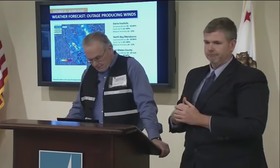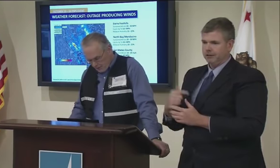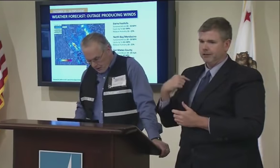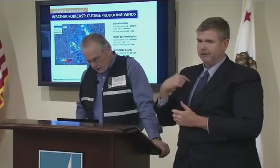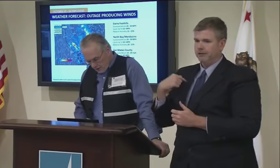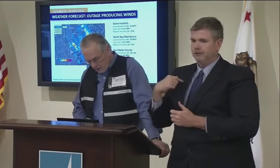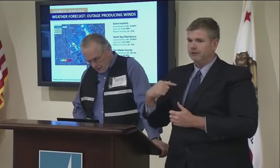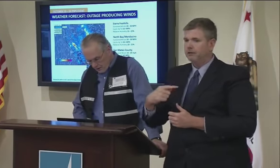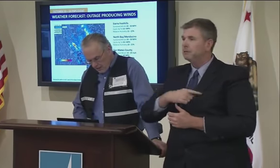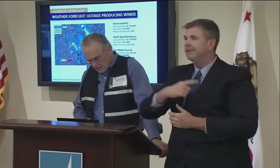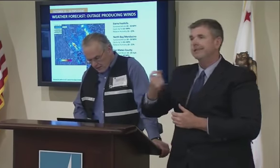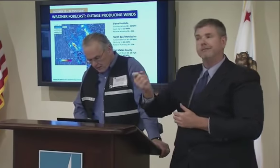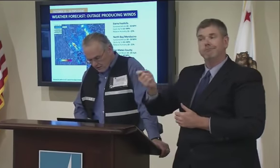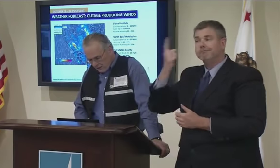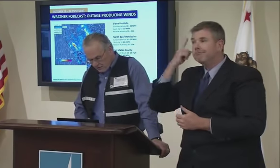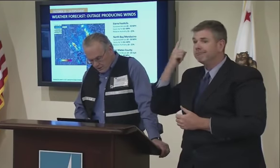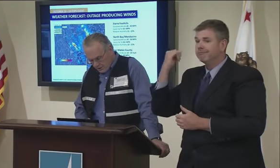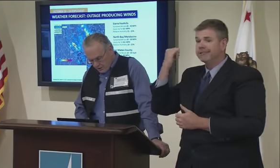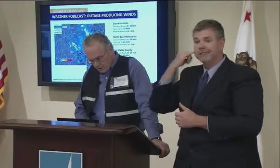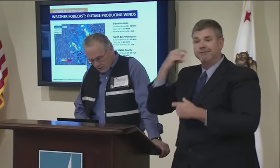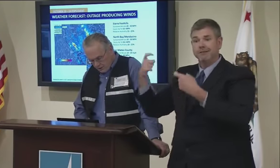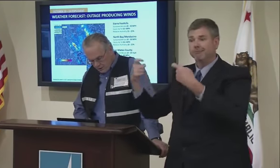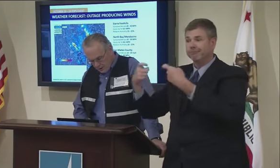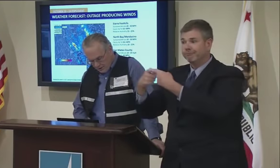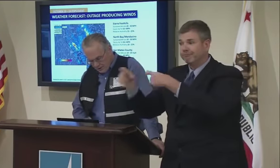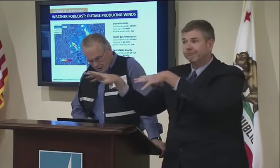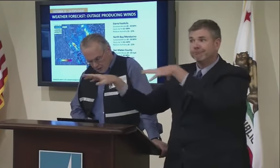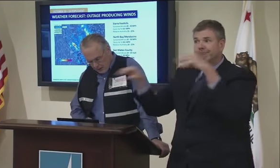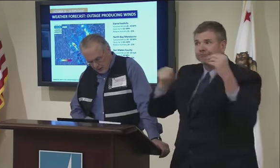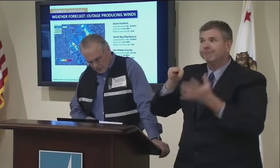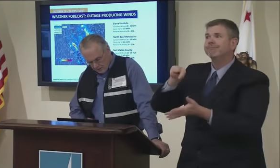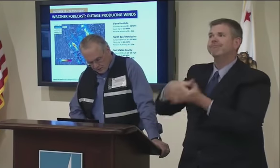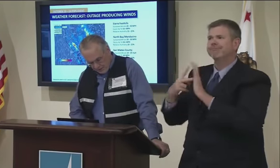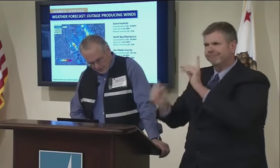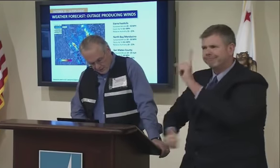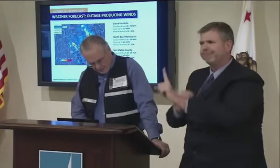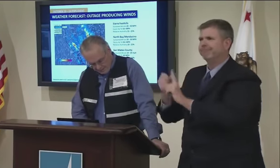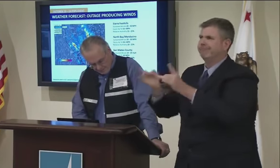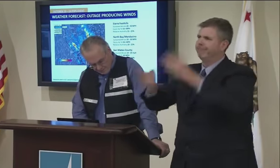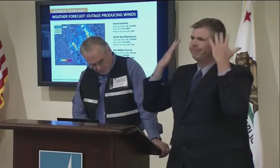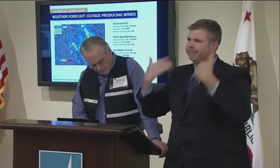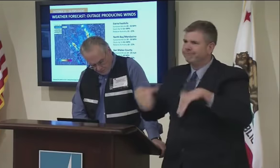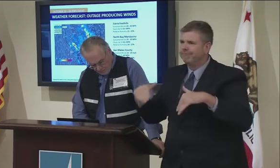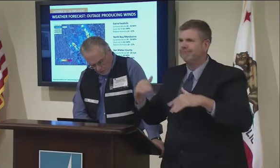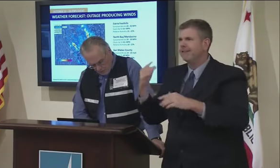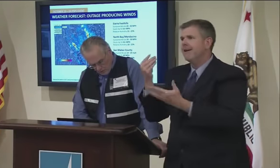wildfire. Those losses are forever, and we're determined to do everything in our power to prevent them.